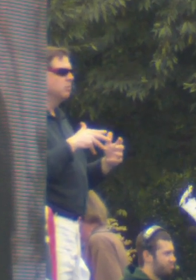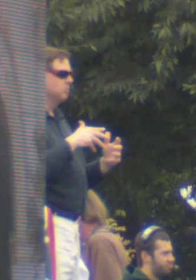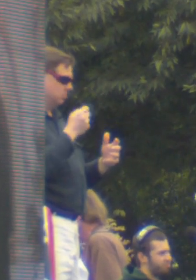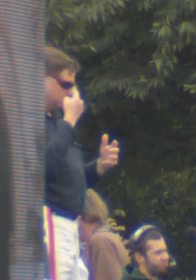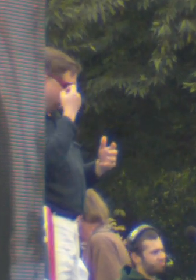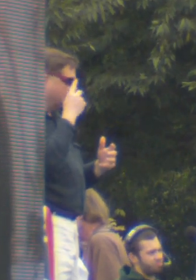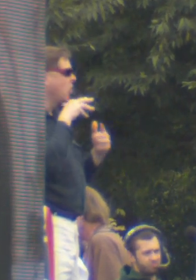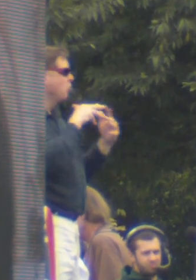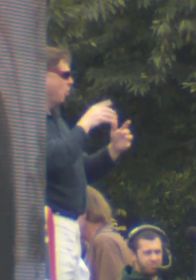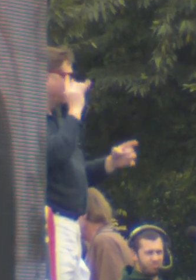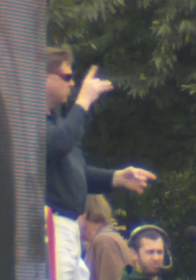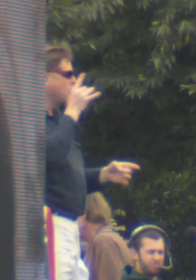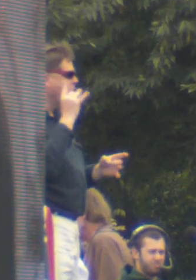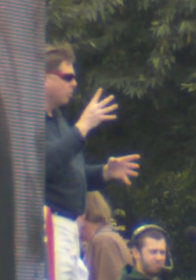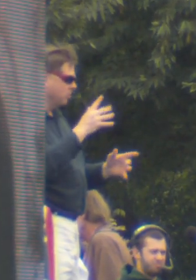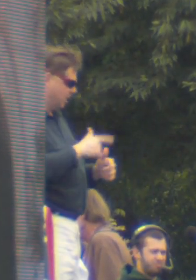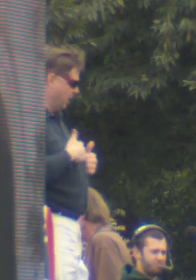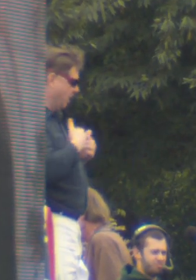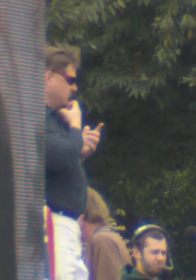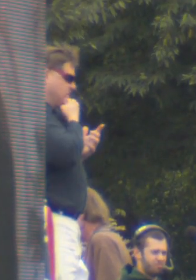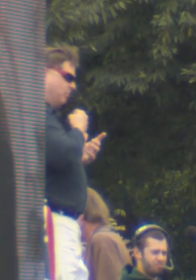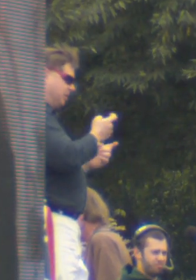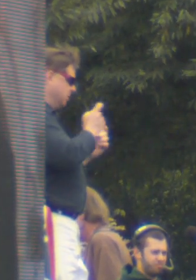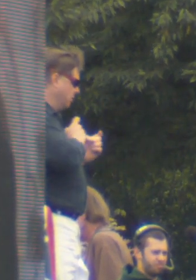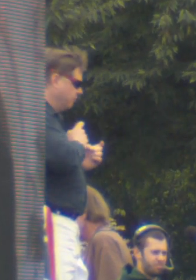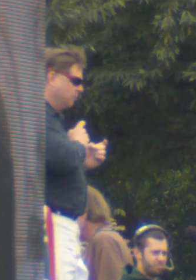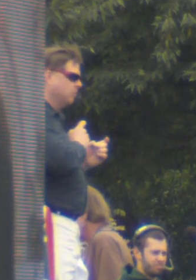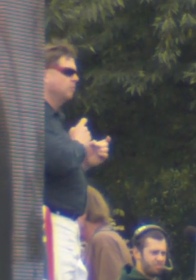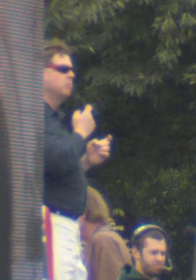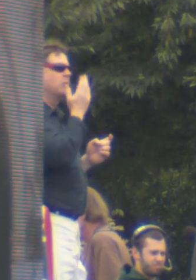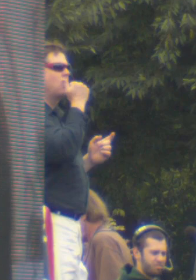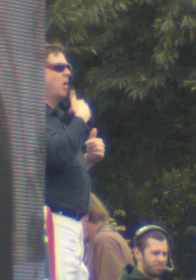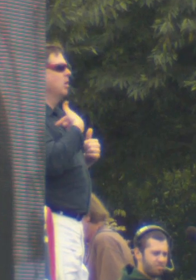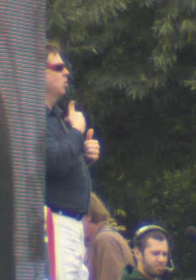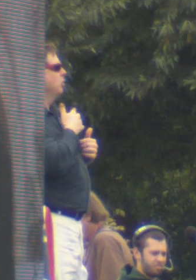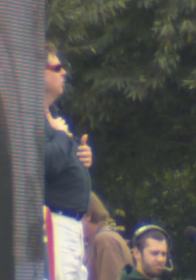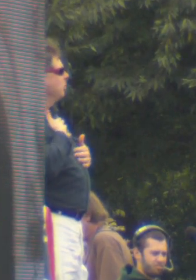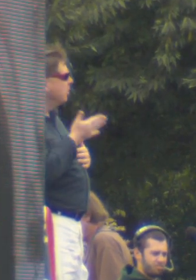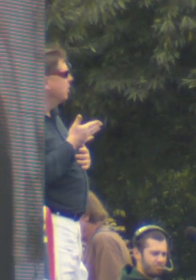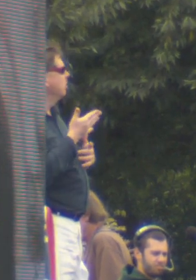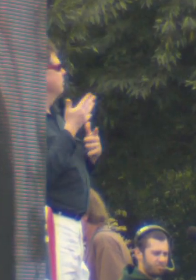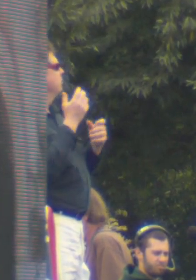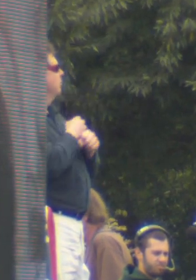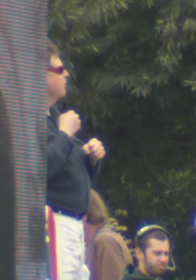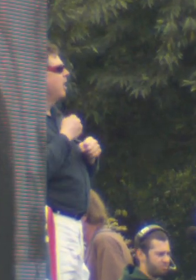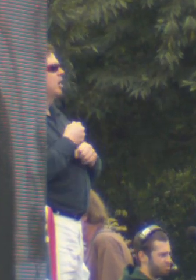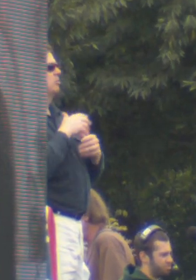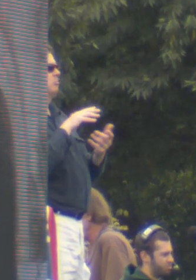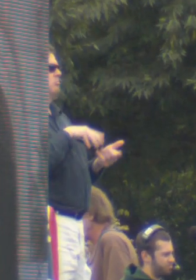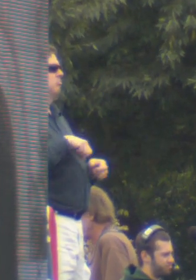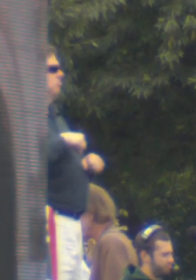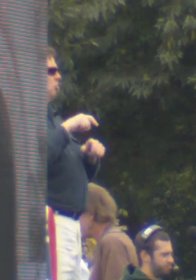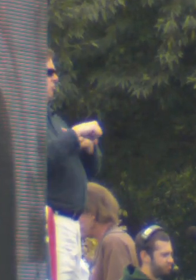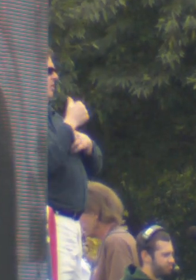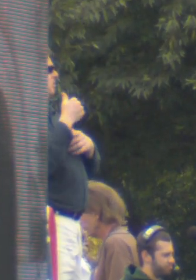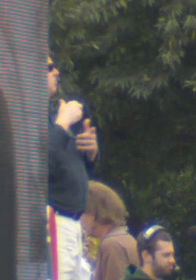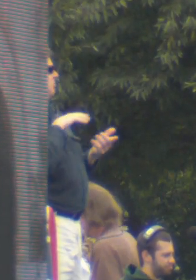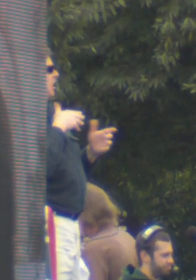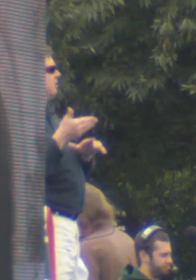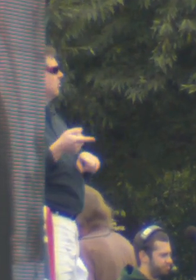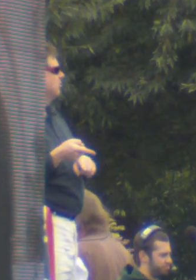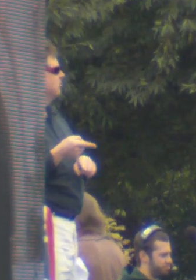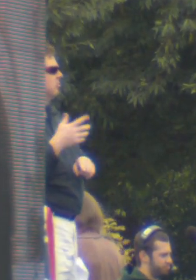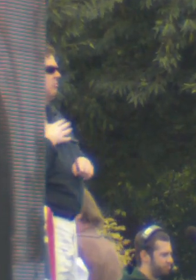horrible thing, and life the most precious of gifts. Why then did we kids resist and fight? Many to